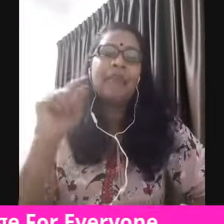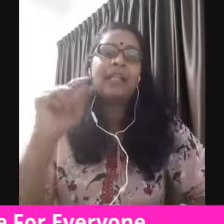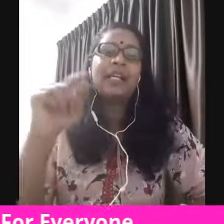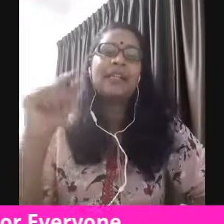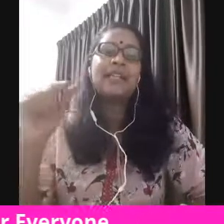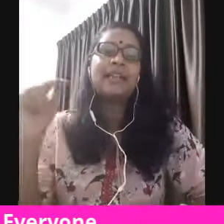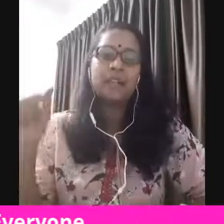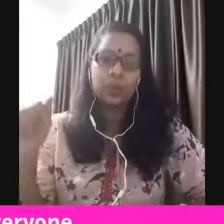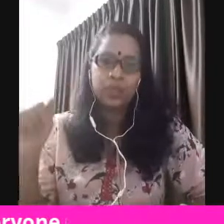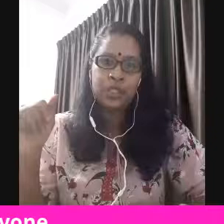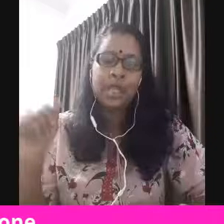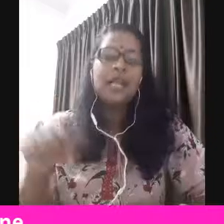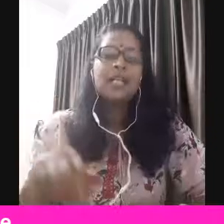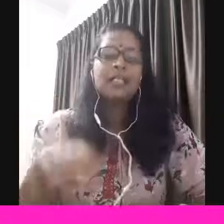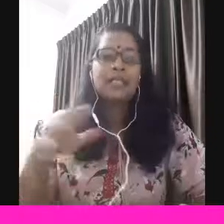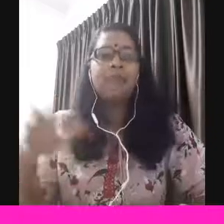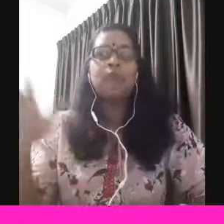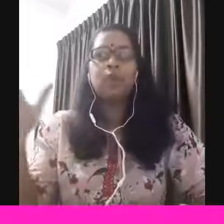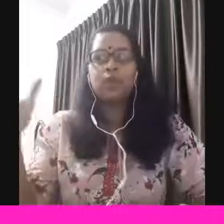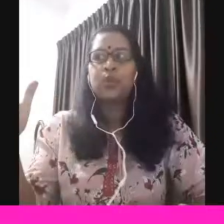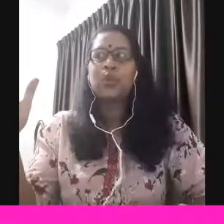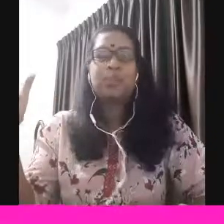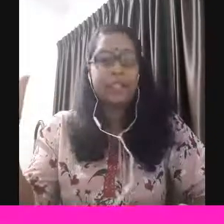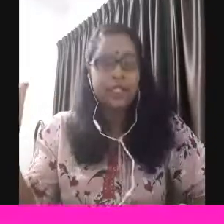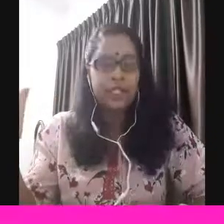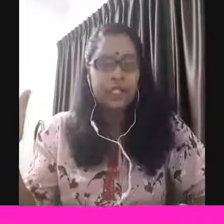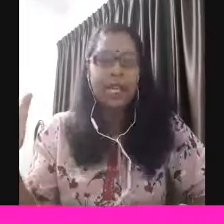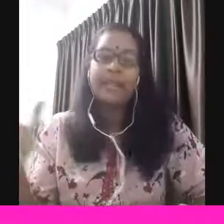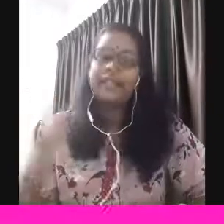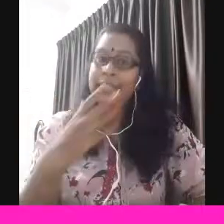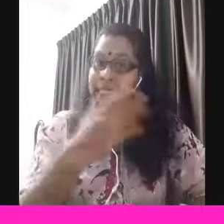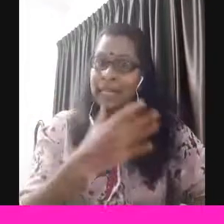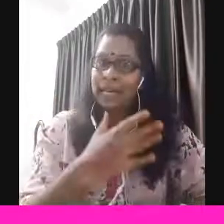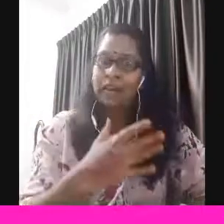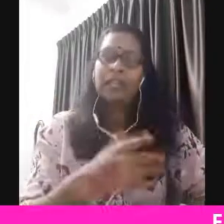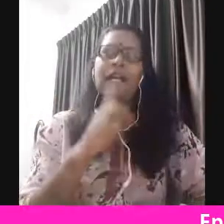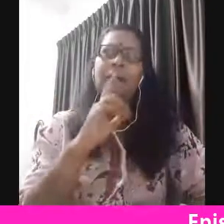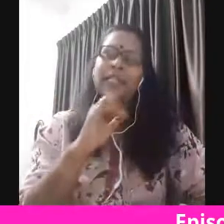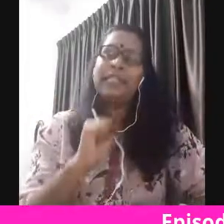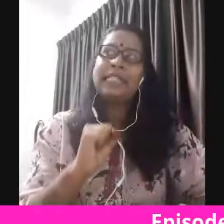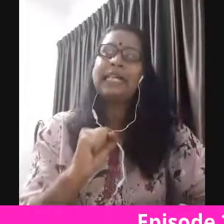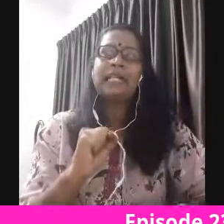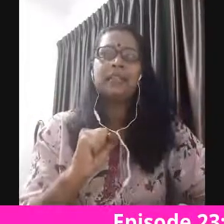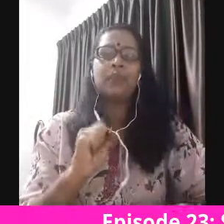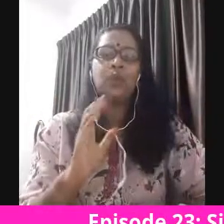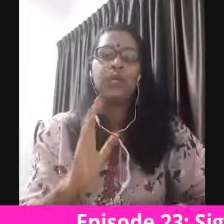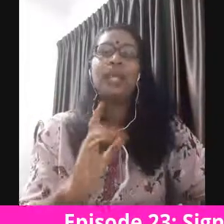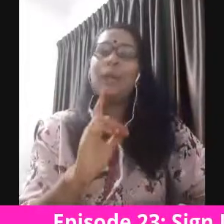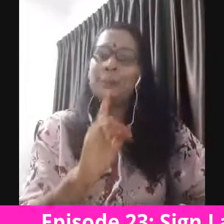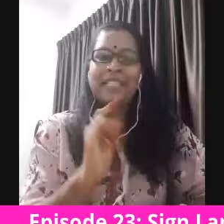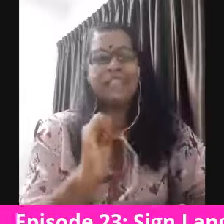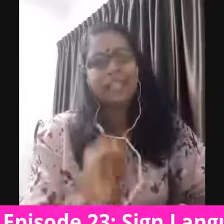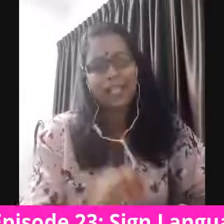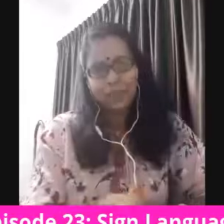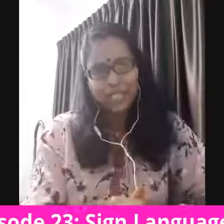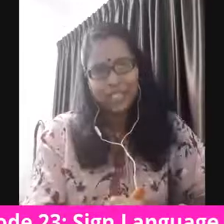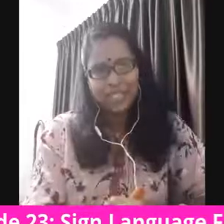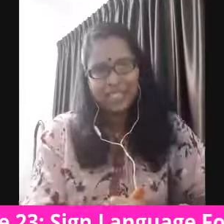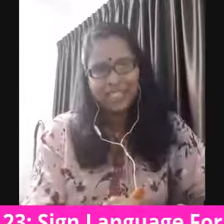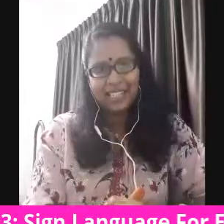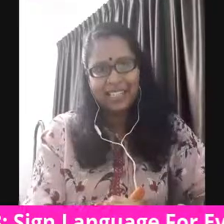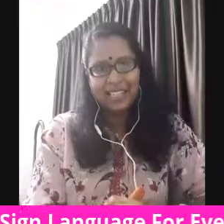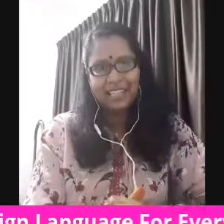ASL, American Sign Language. ASL. Same goes to the Okay, British okay. and India, but India is following British Sign